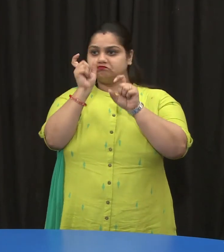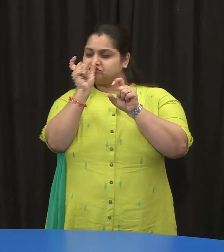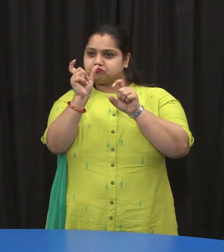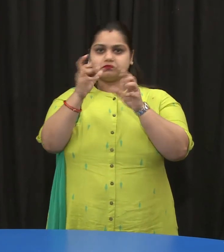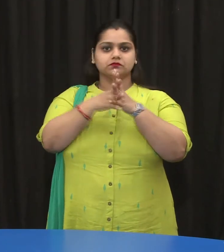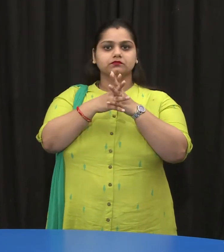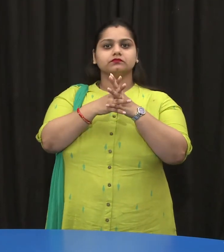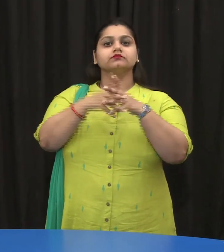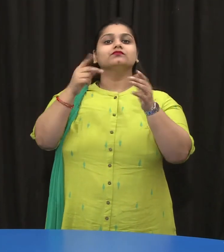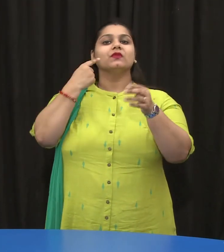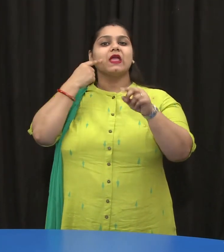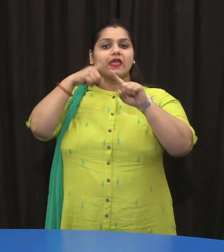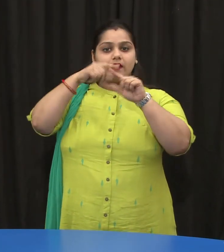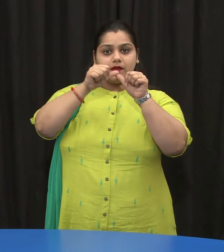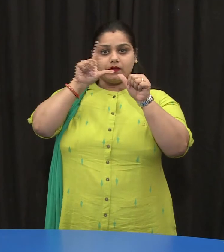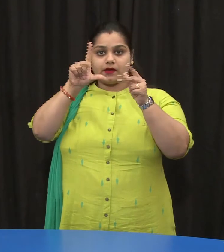underline, etc.